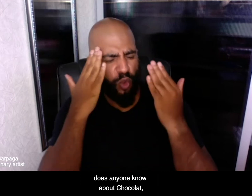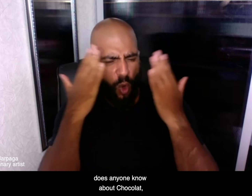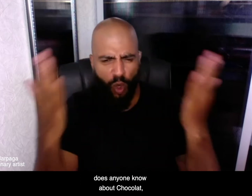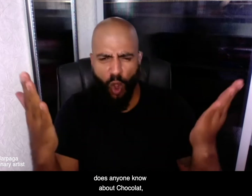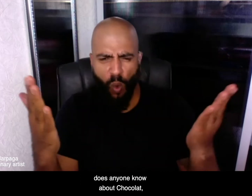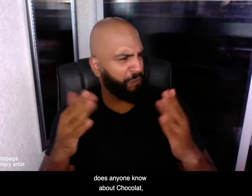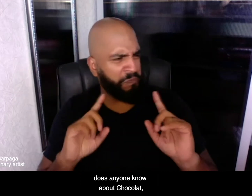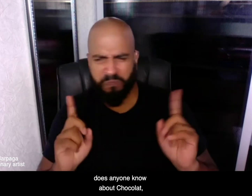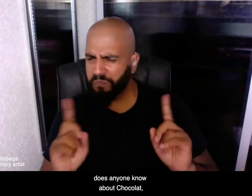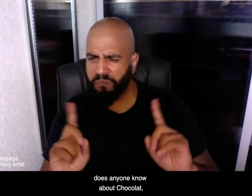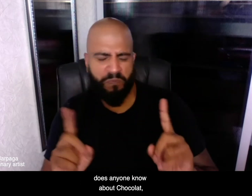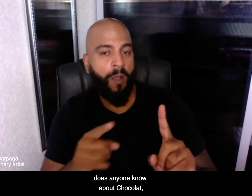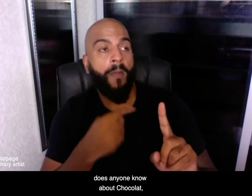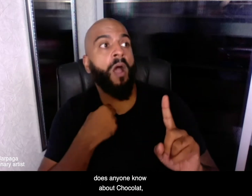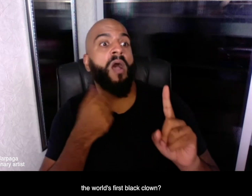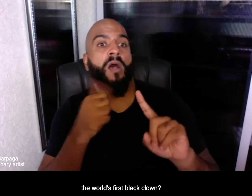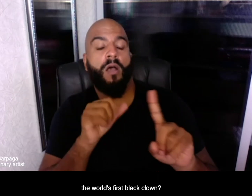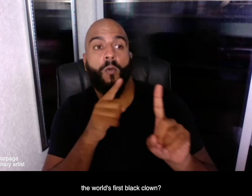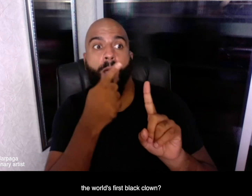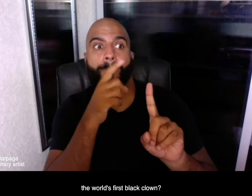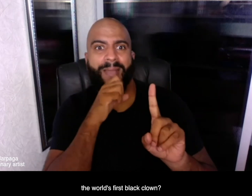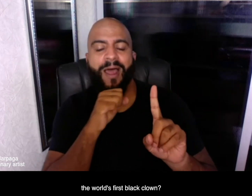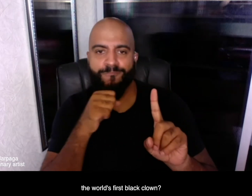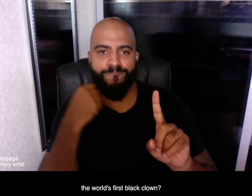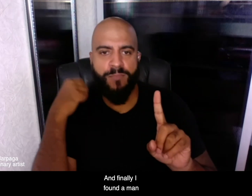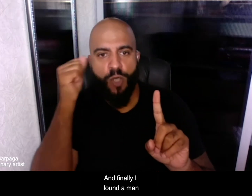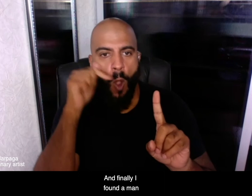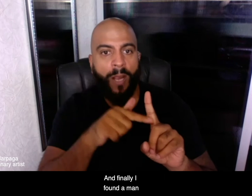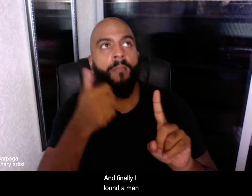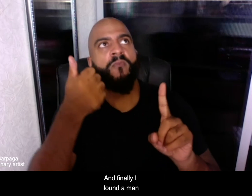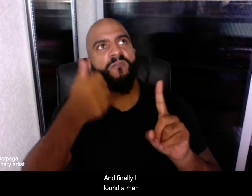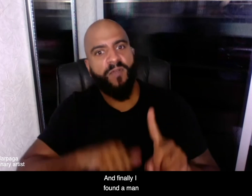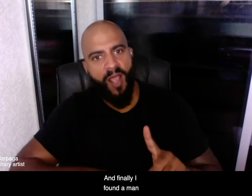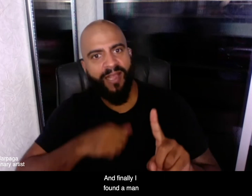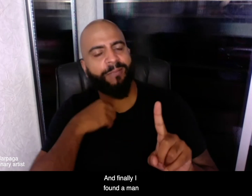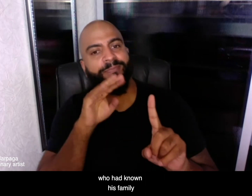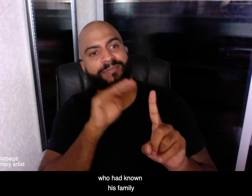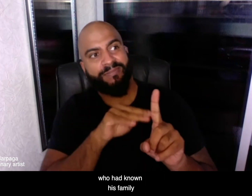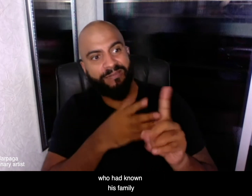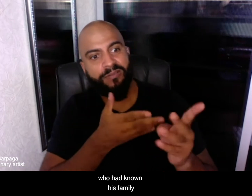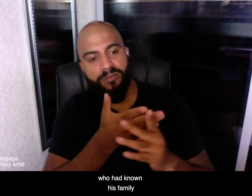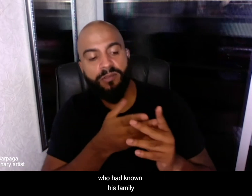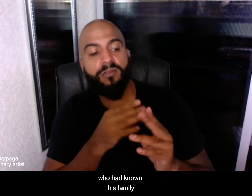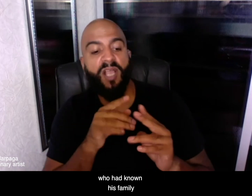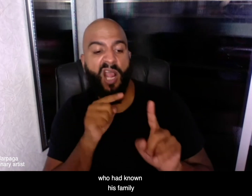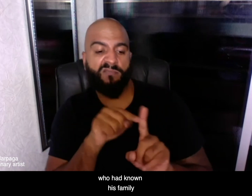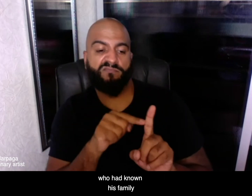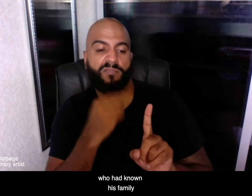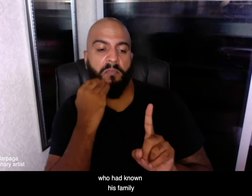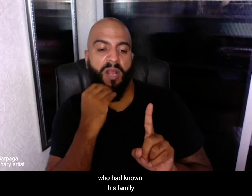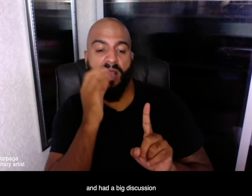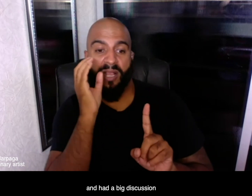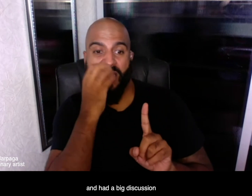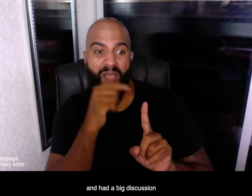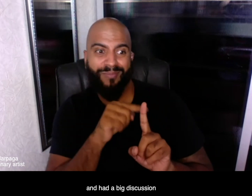people, does anyone know about Chocolate, the world's first black clown? And finally, I found a man who had known his